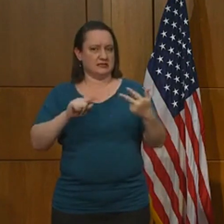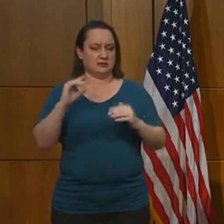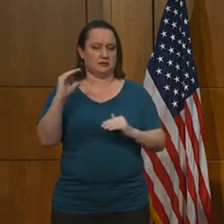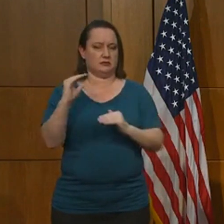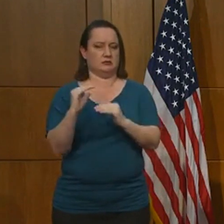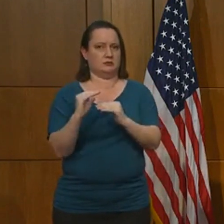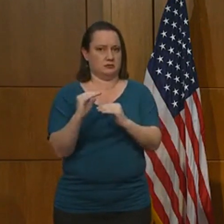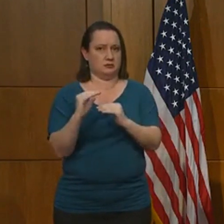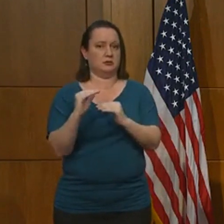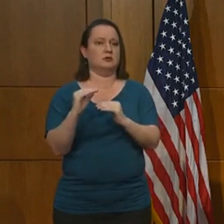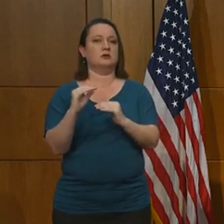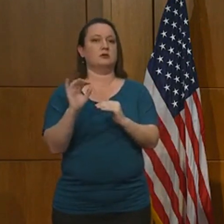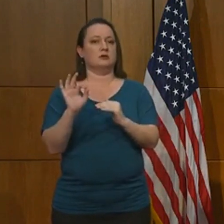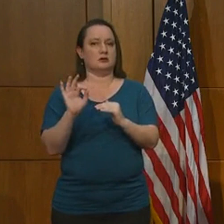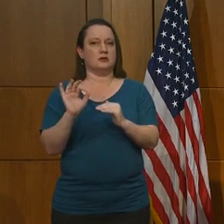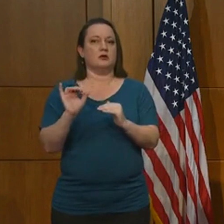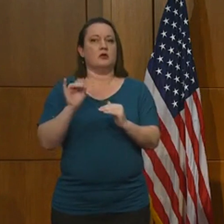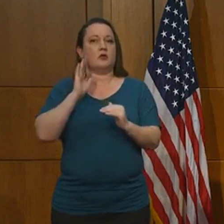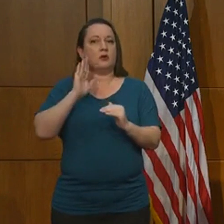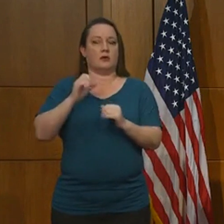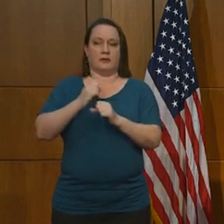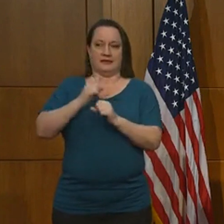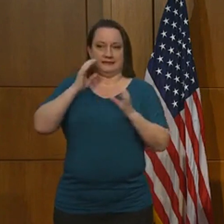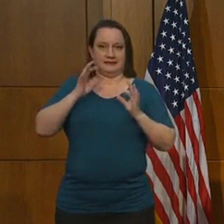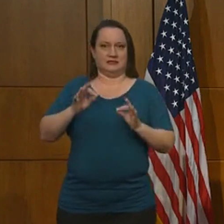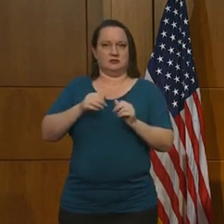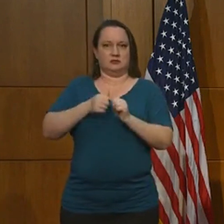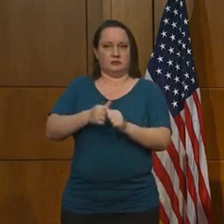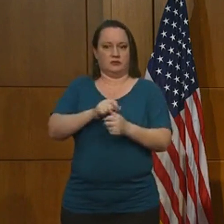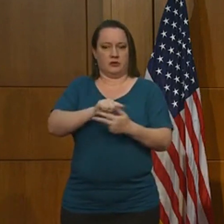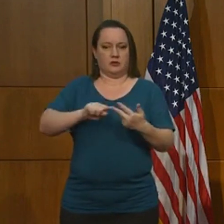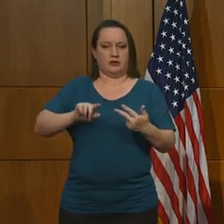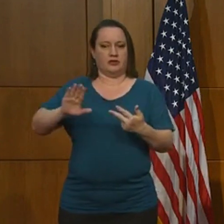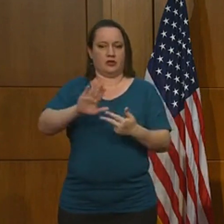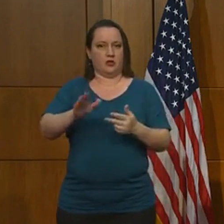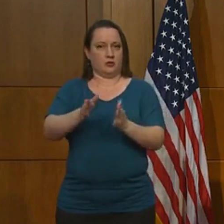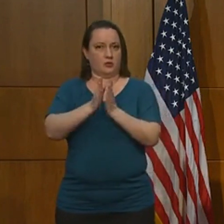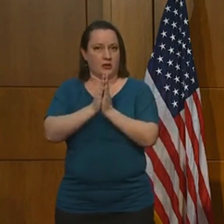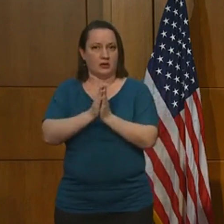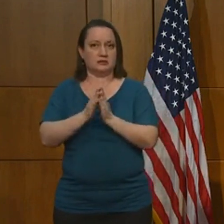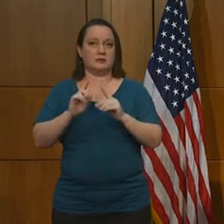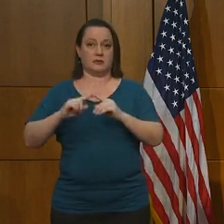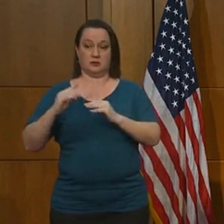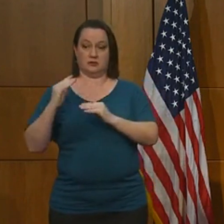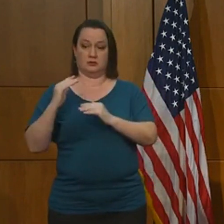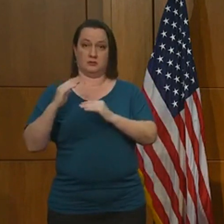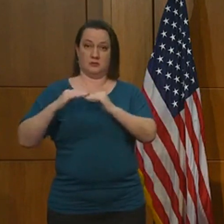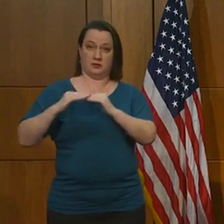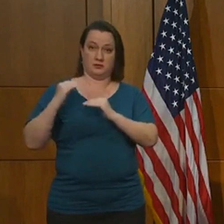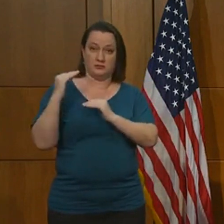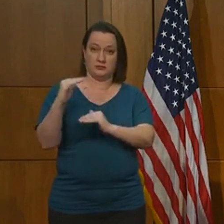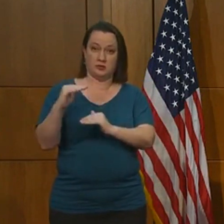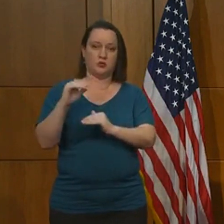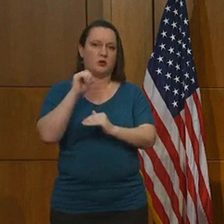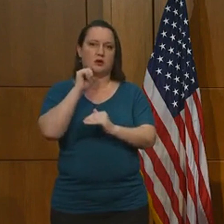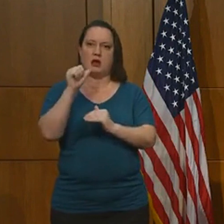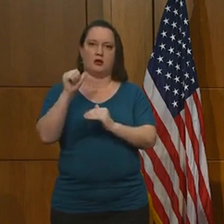and upon their request, we'll make decisions. But as far as the floor, we're not going to change the floor.